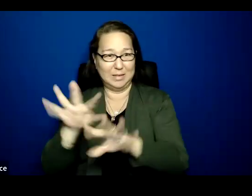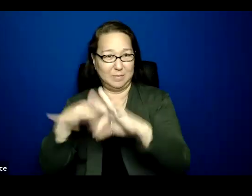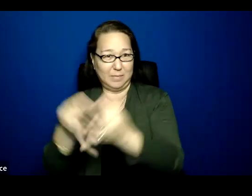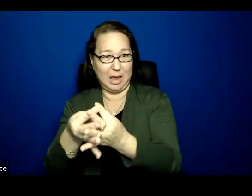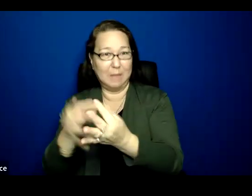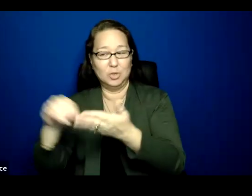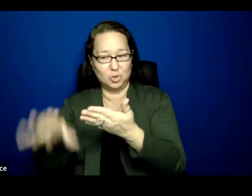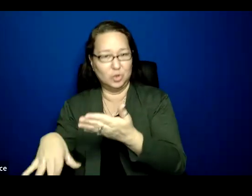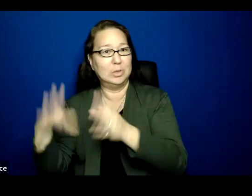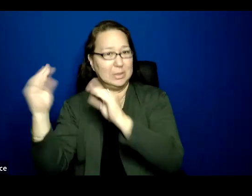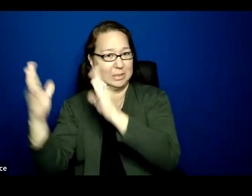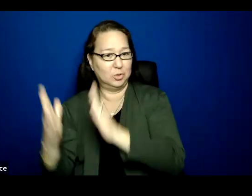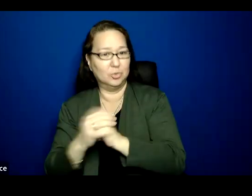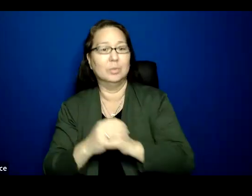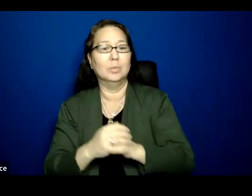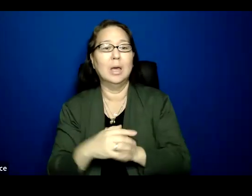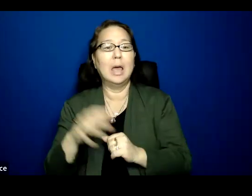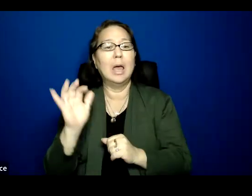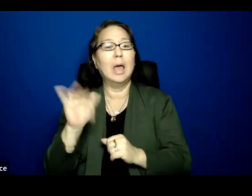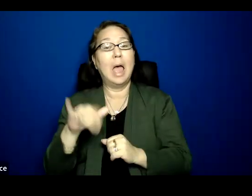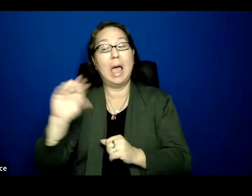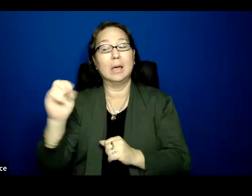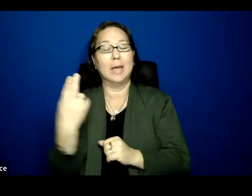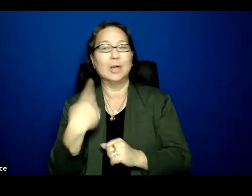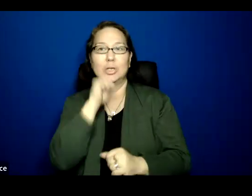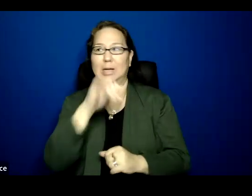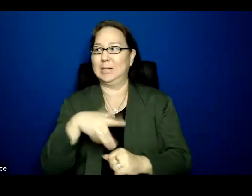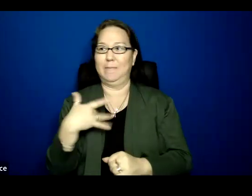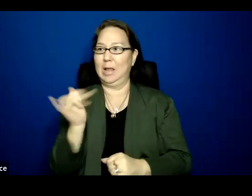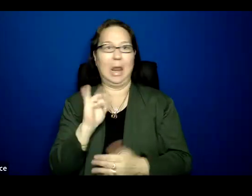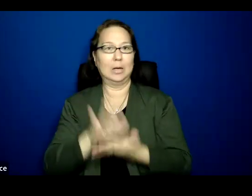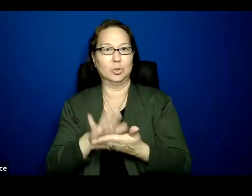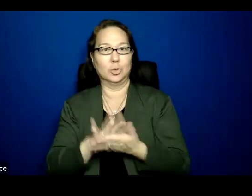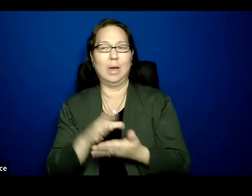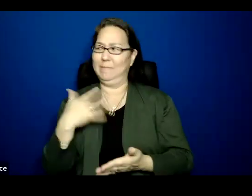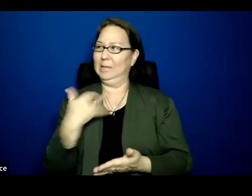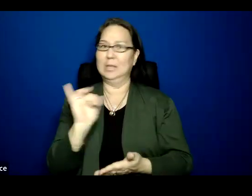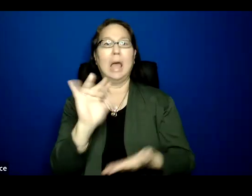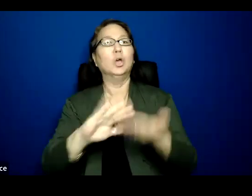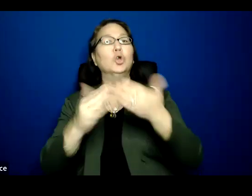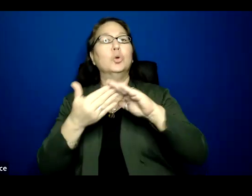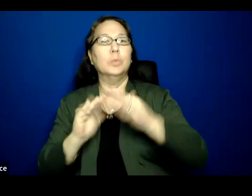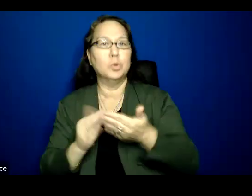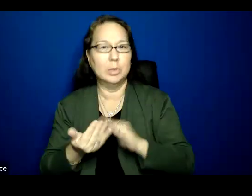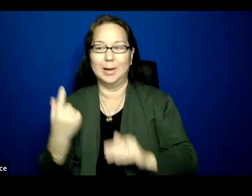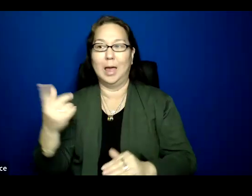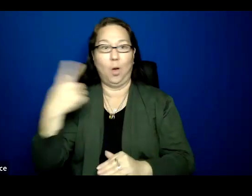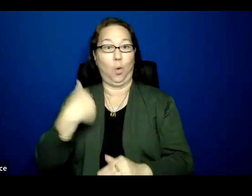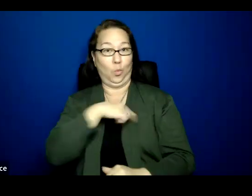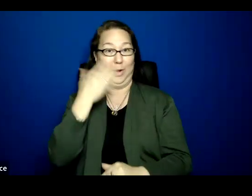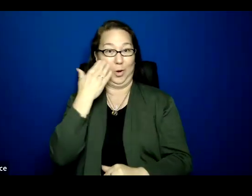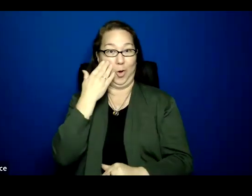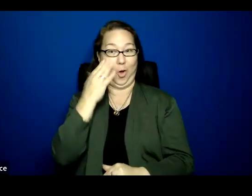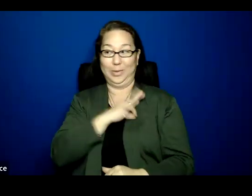parents and students who prefer small schools? At Cash, it doesn't feel like a school. It feels like a community. We know our staff and they know us. We